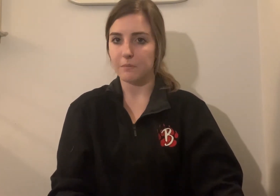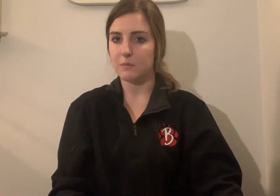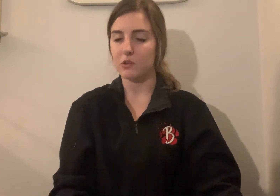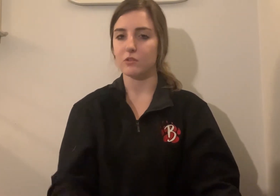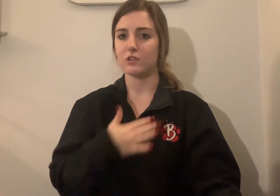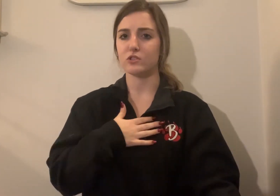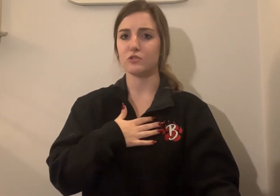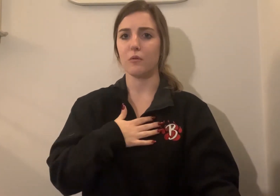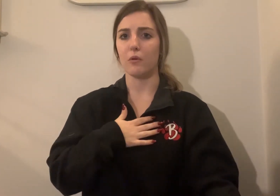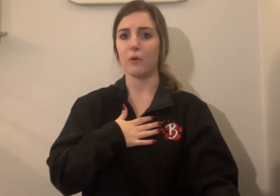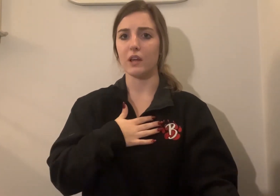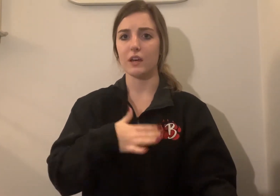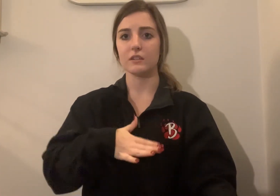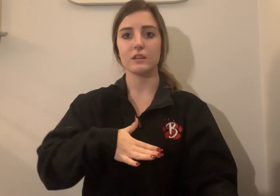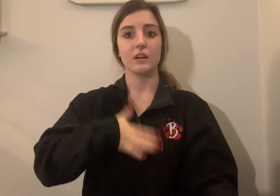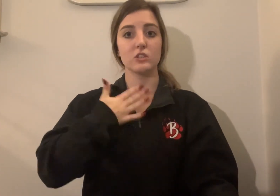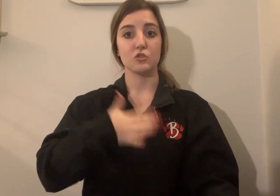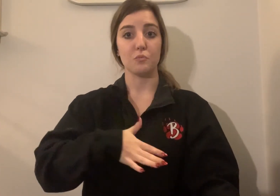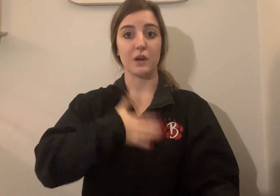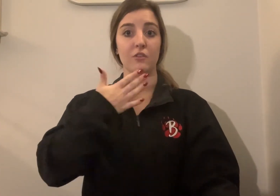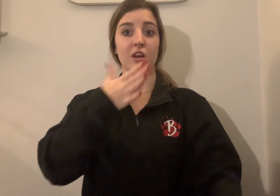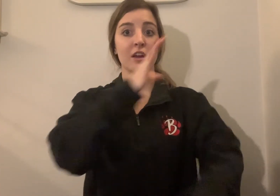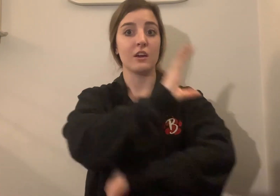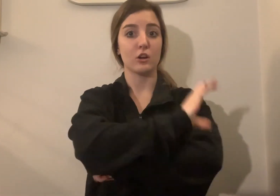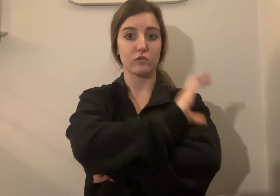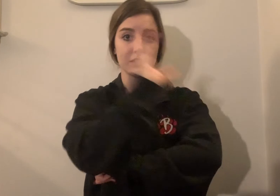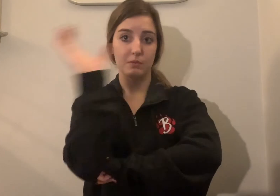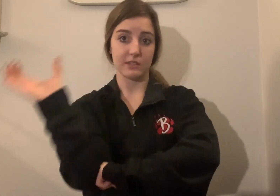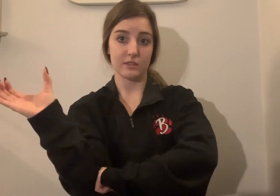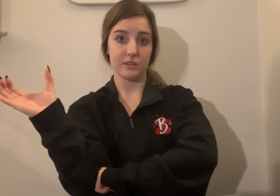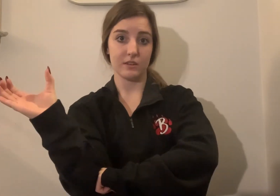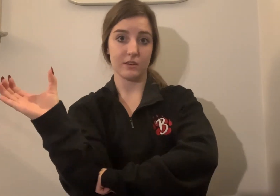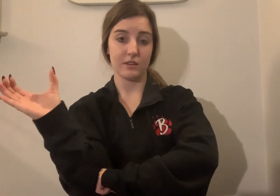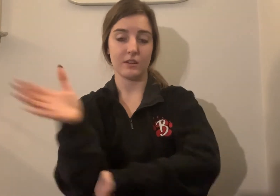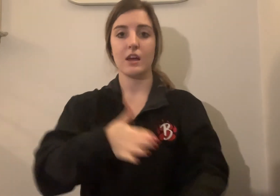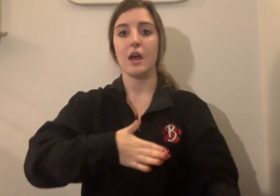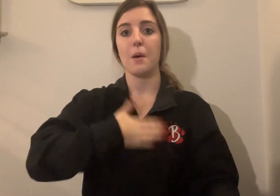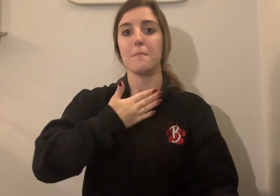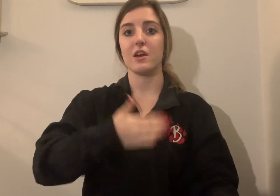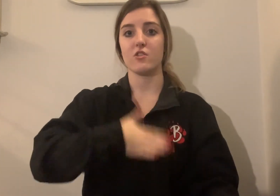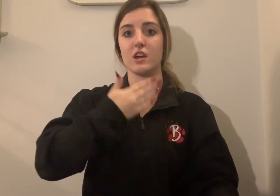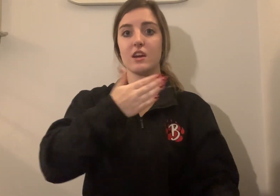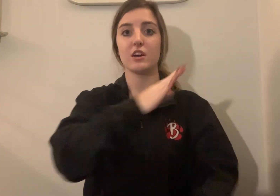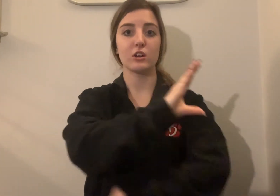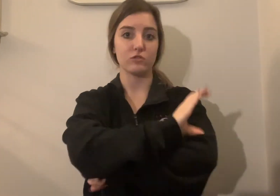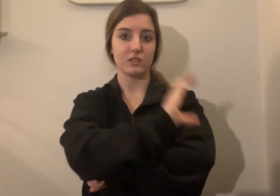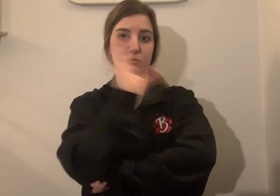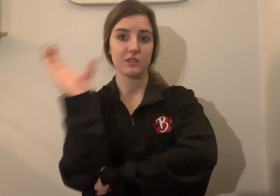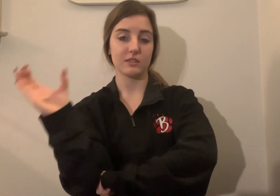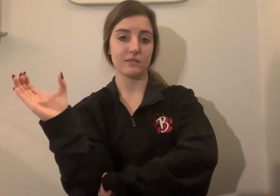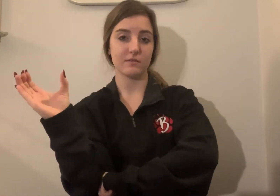but you can just do it with one hand. So Merry Christmas. Merry Christmas.